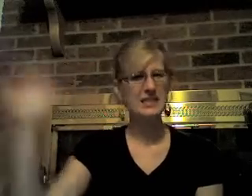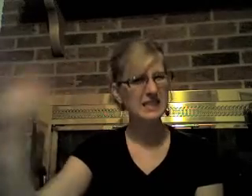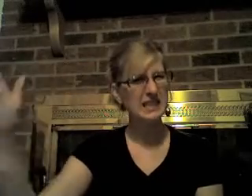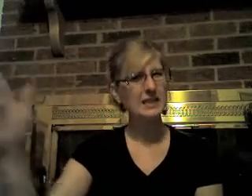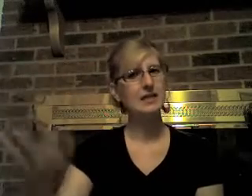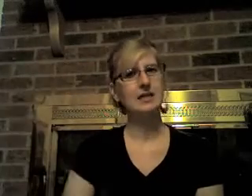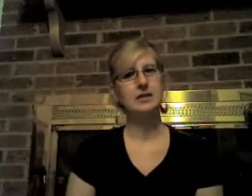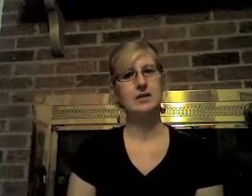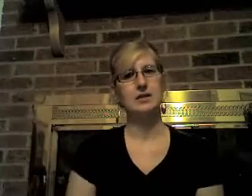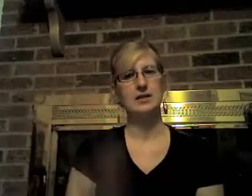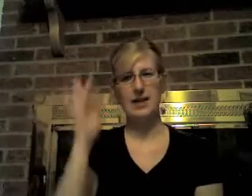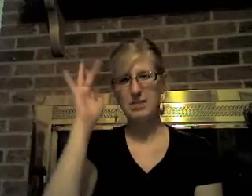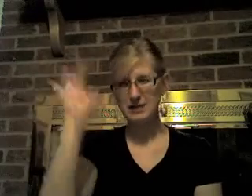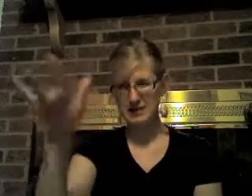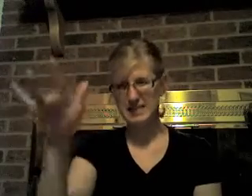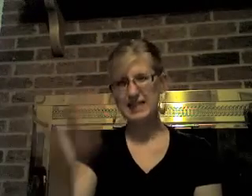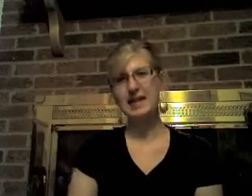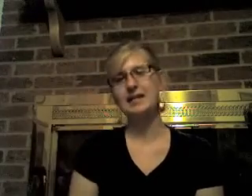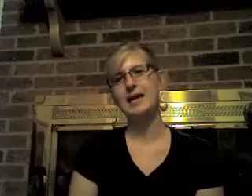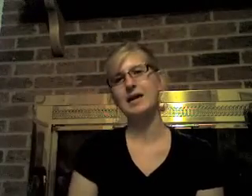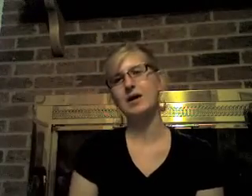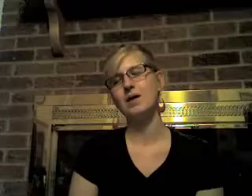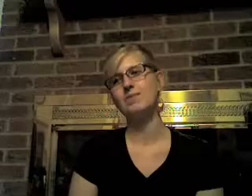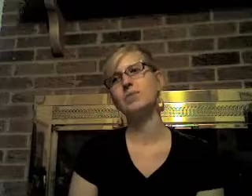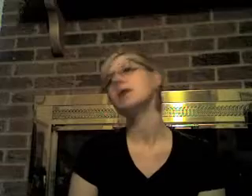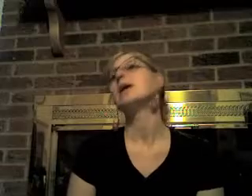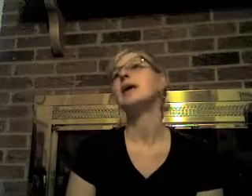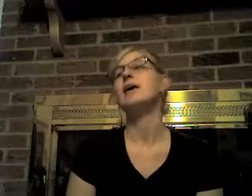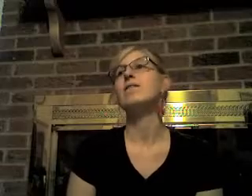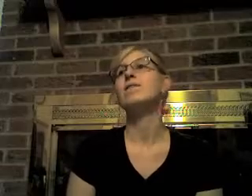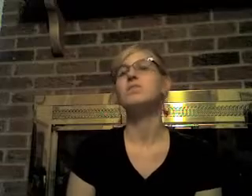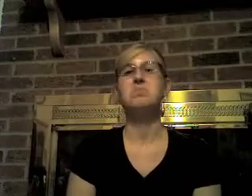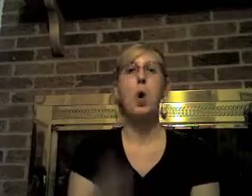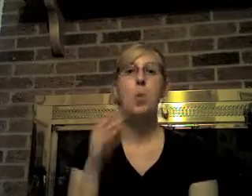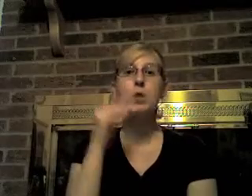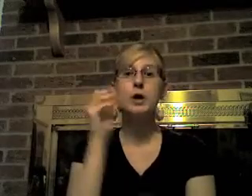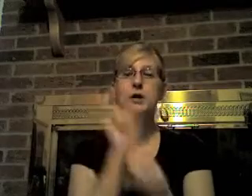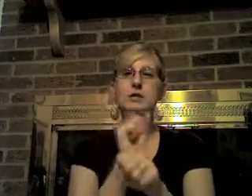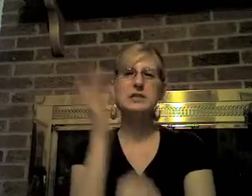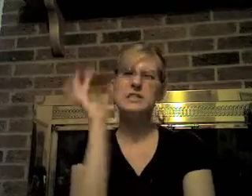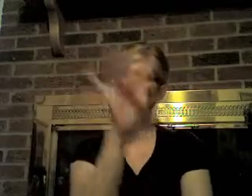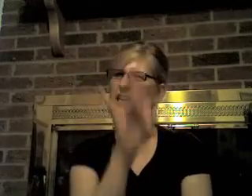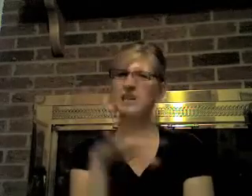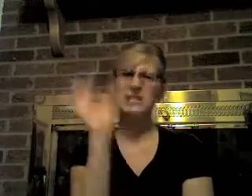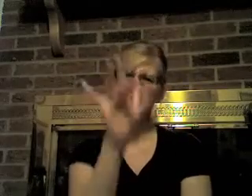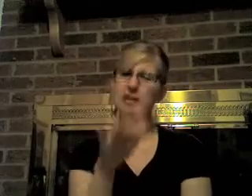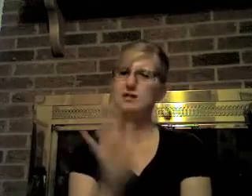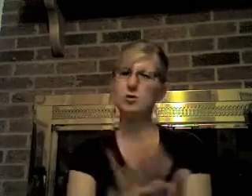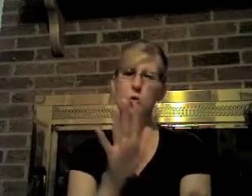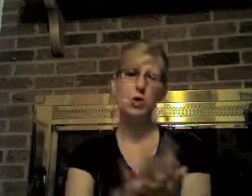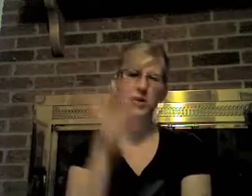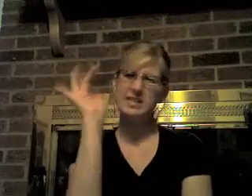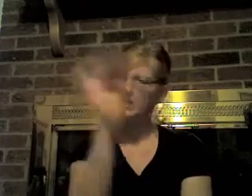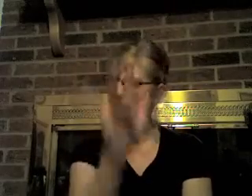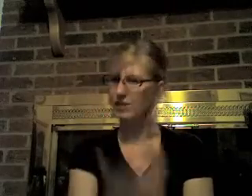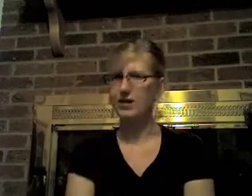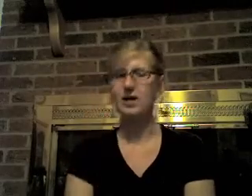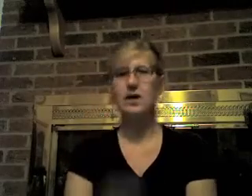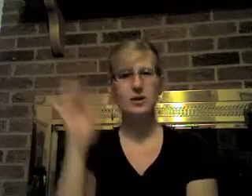Sick. That makes me sick. Like if homework, sick, school, sick of it. You're